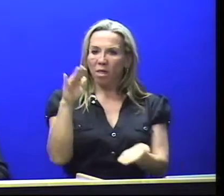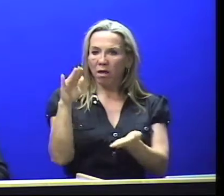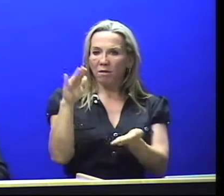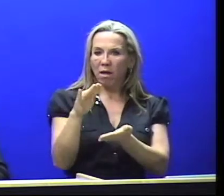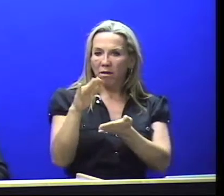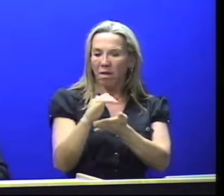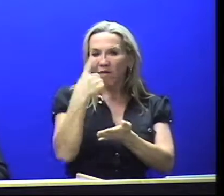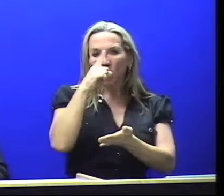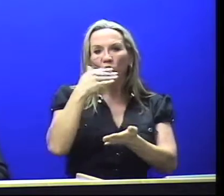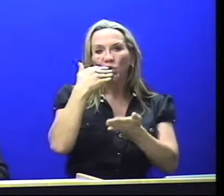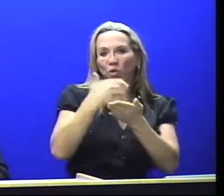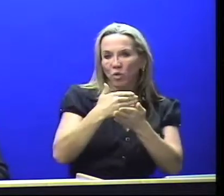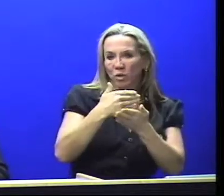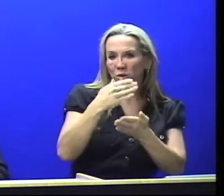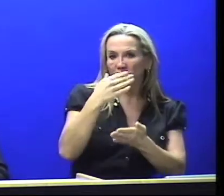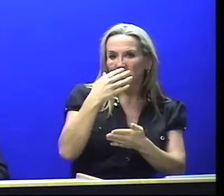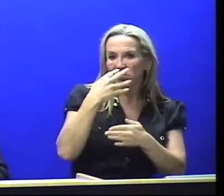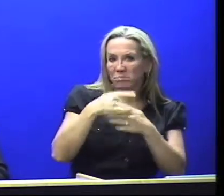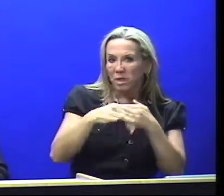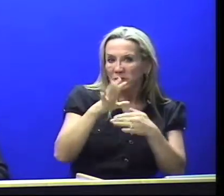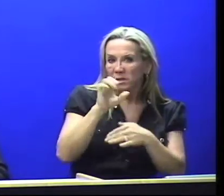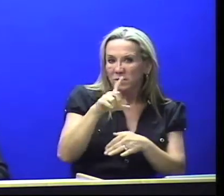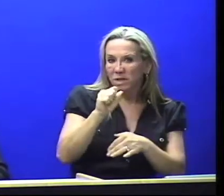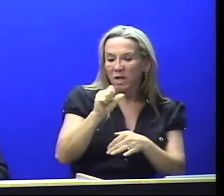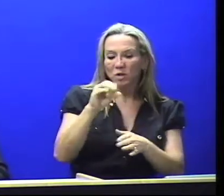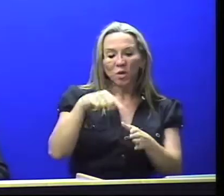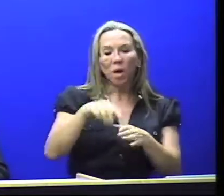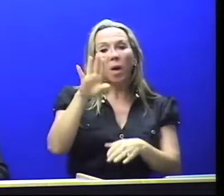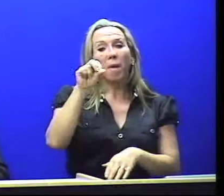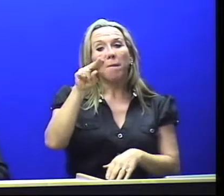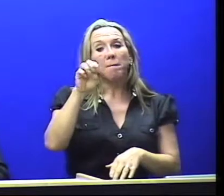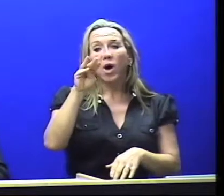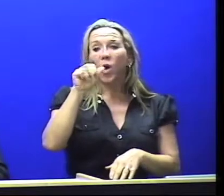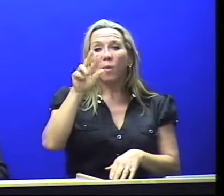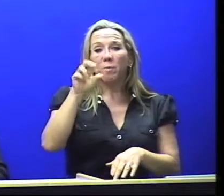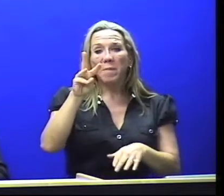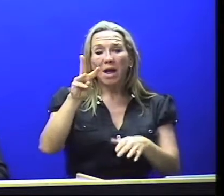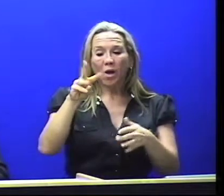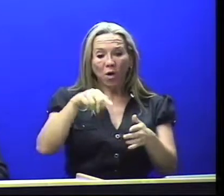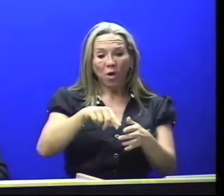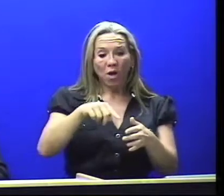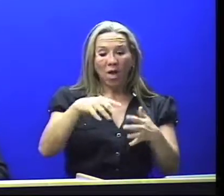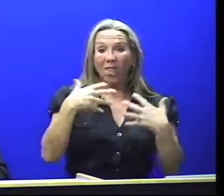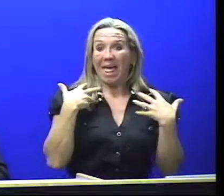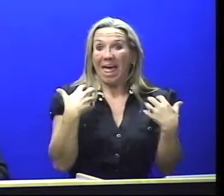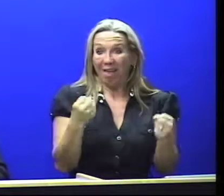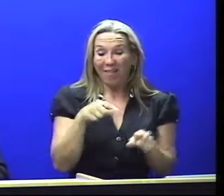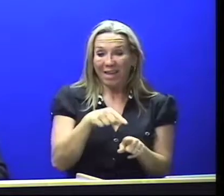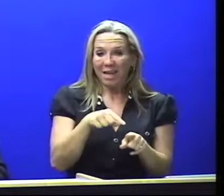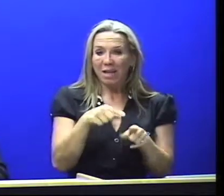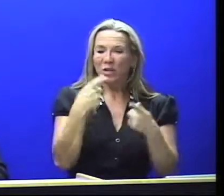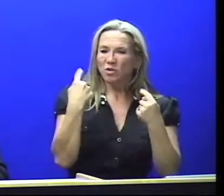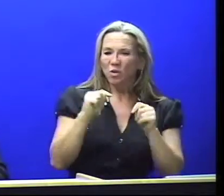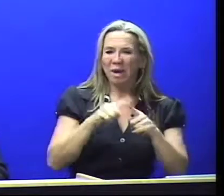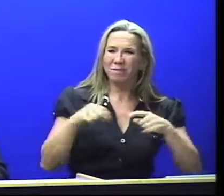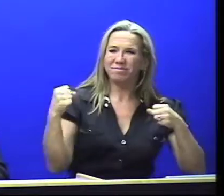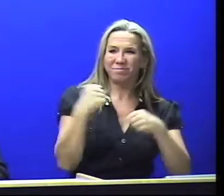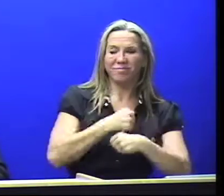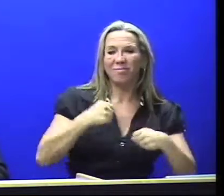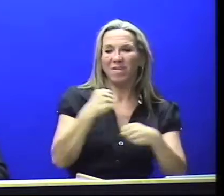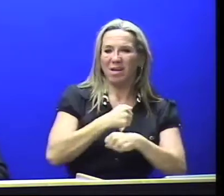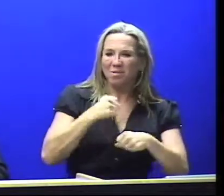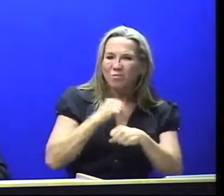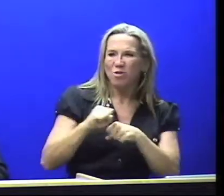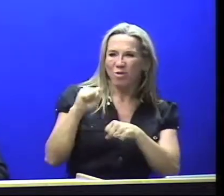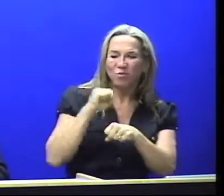there. And so your bone marrow your healthy bone marrow begins to try and work very hard to